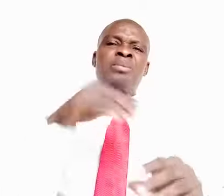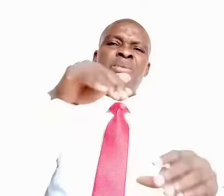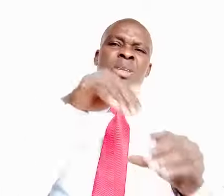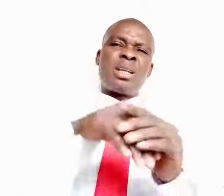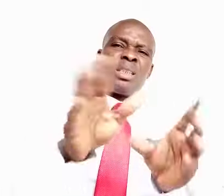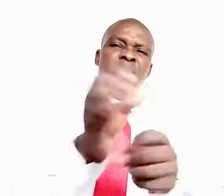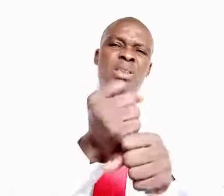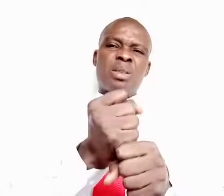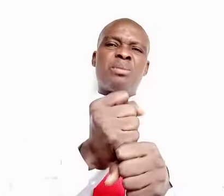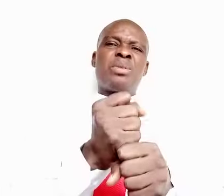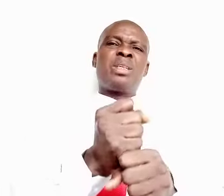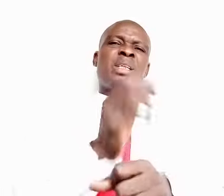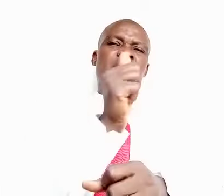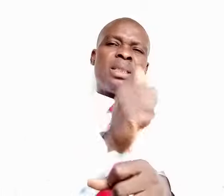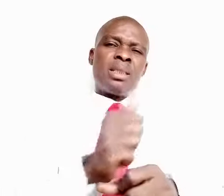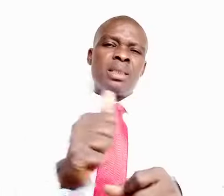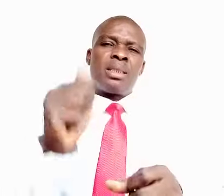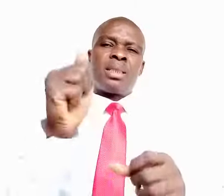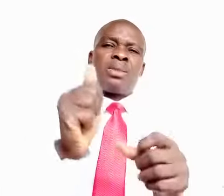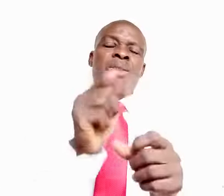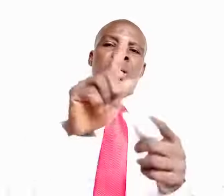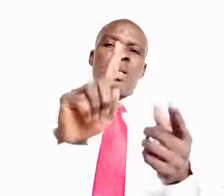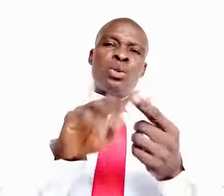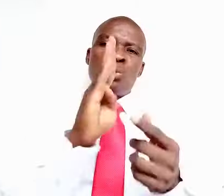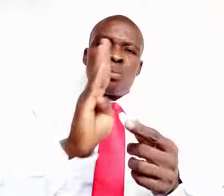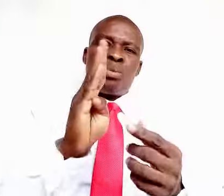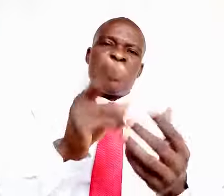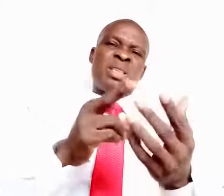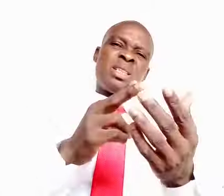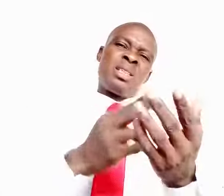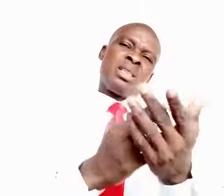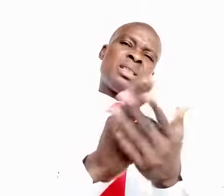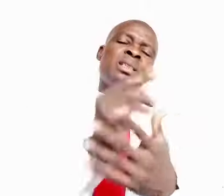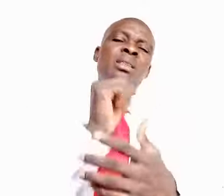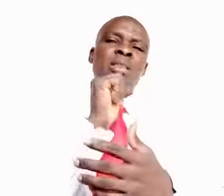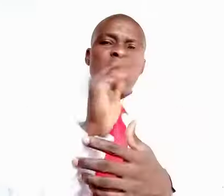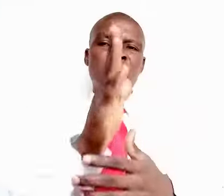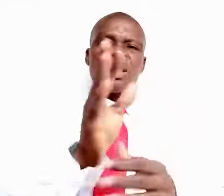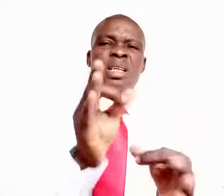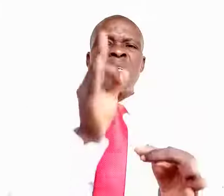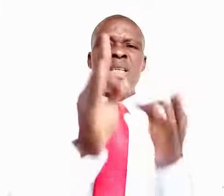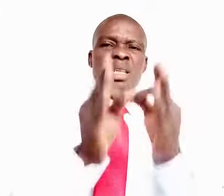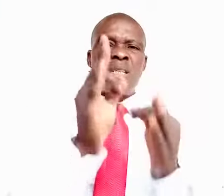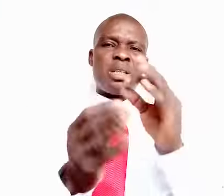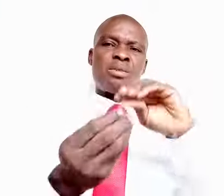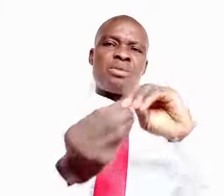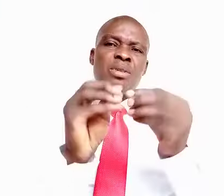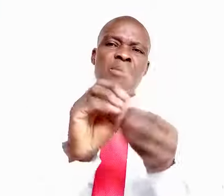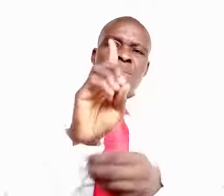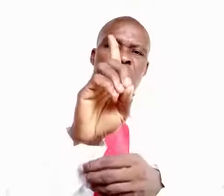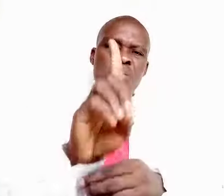a person is considered to be dishonest if they, one, show irresponsibility